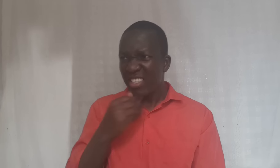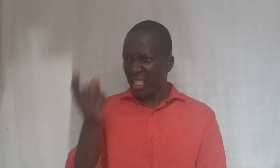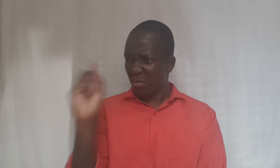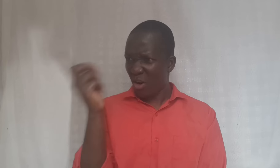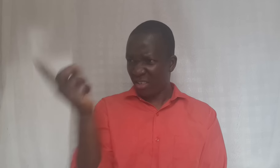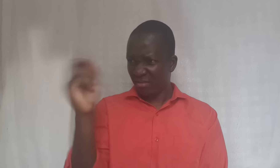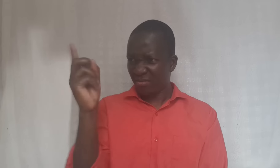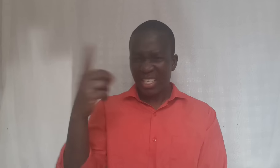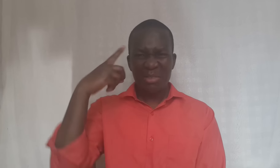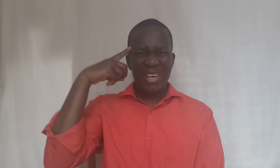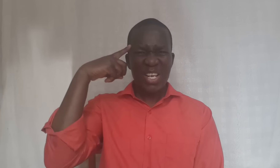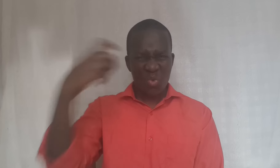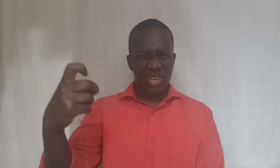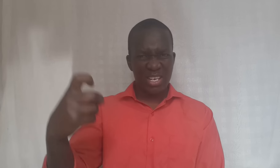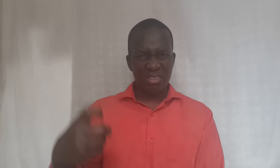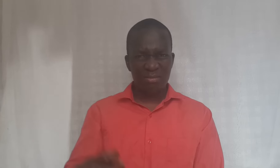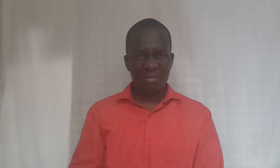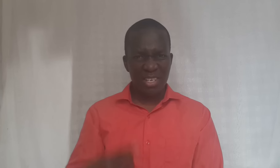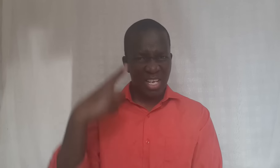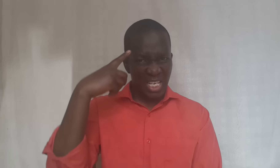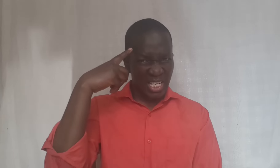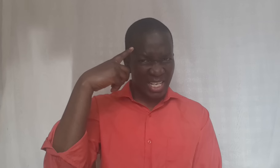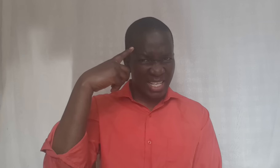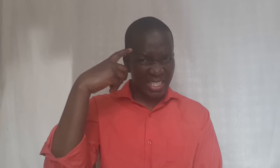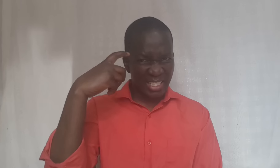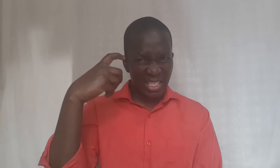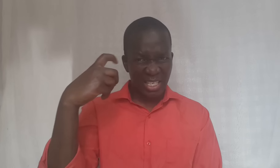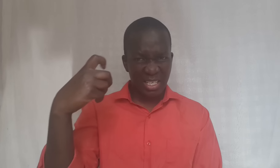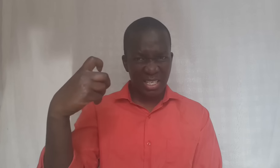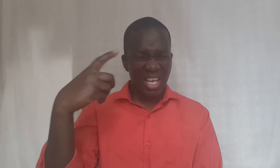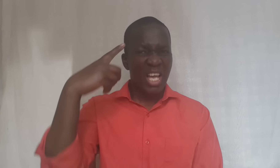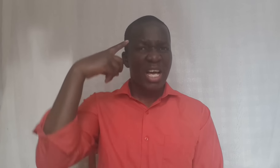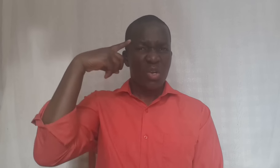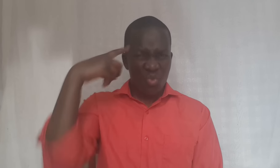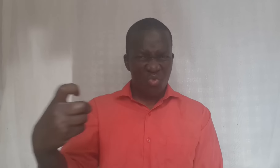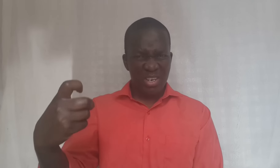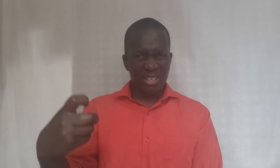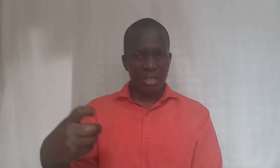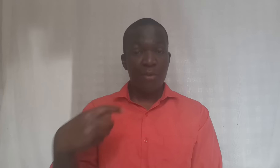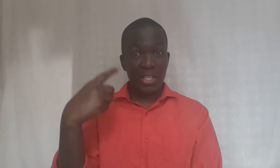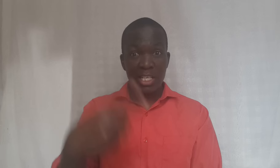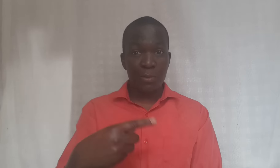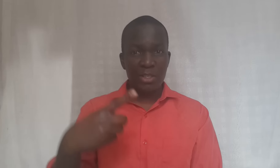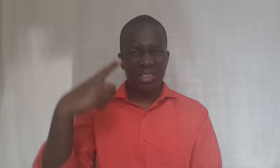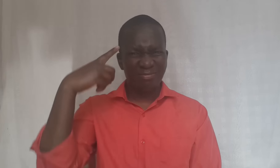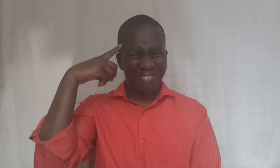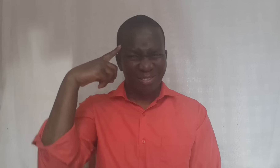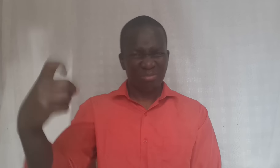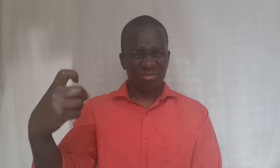This boy is very rude, like this. Rude. Facial expression.